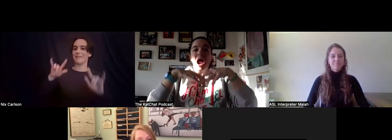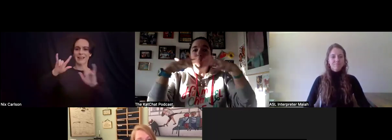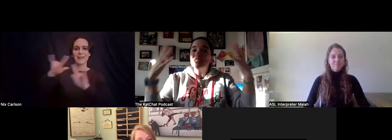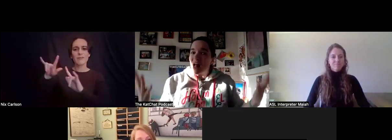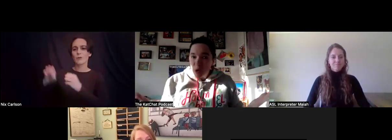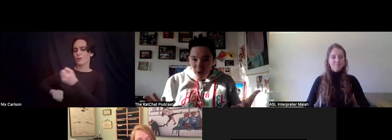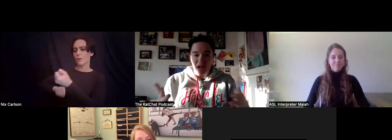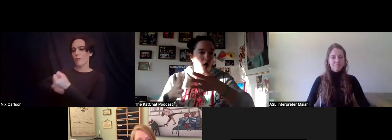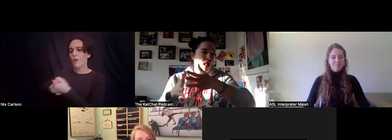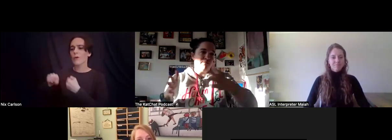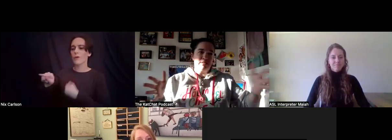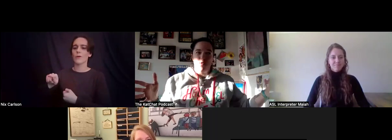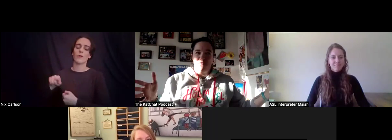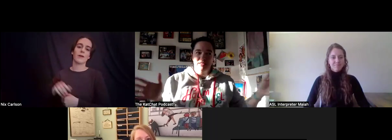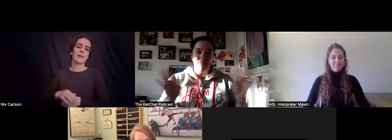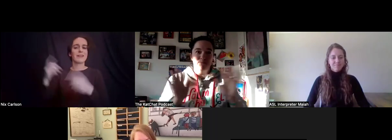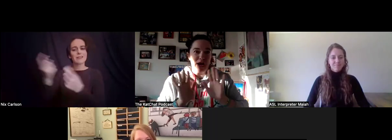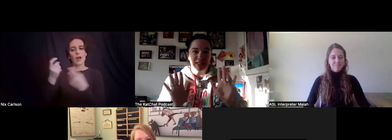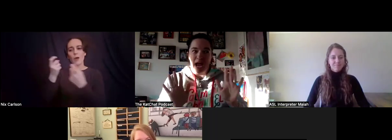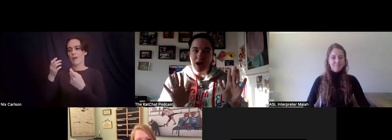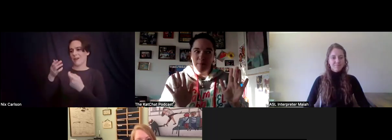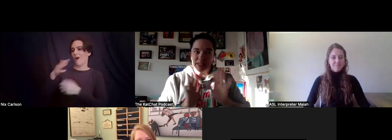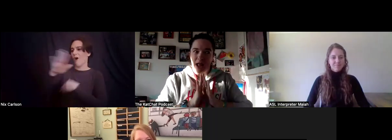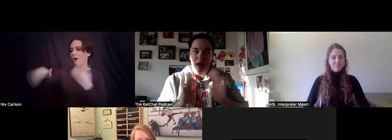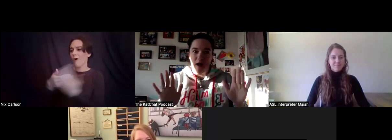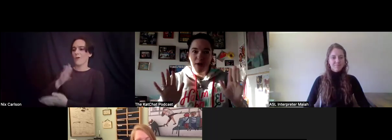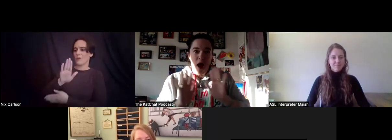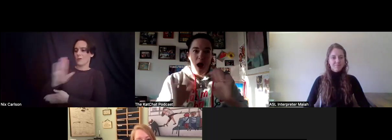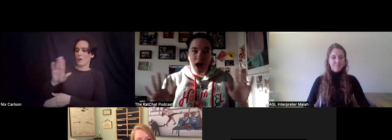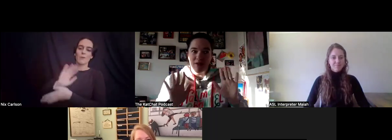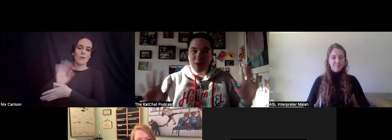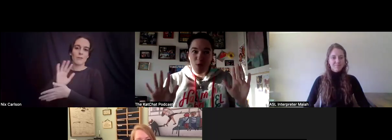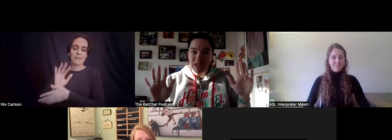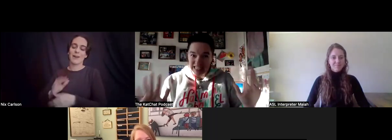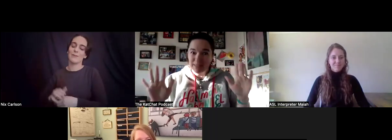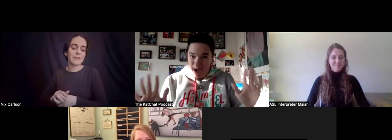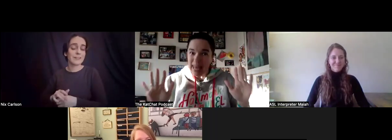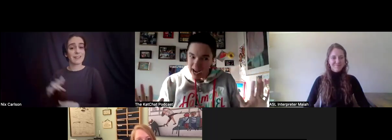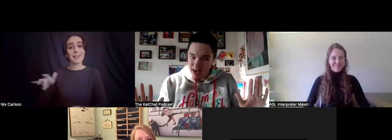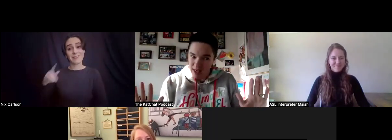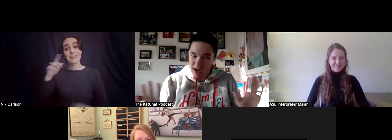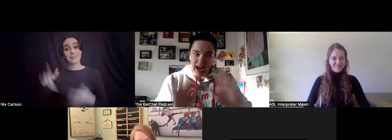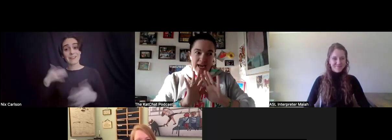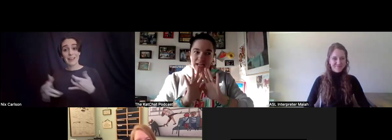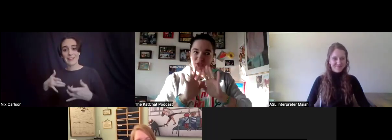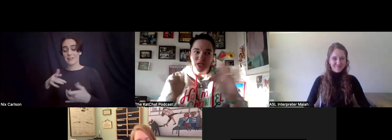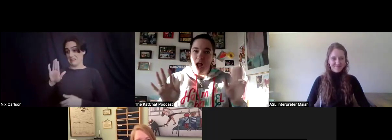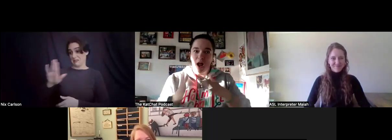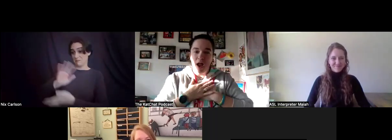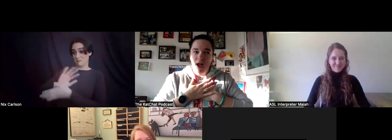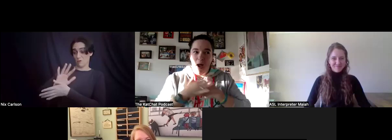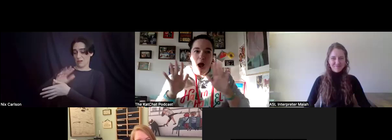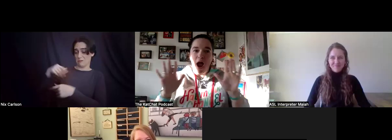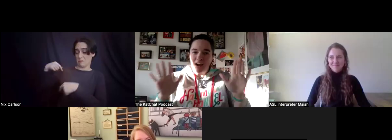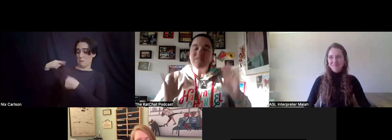you, and we celebrate all of his movies. I'm very excited because I love all of the movies he's been in. He's just